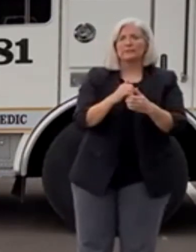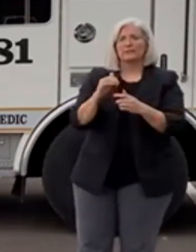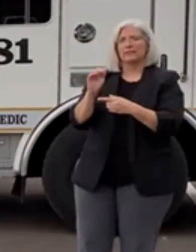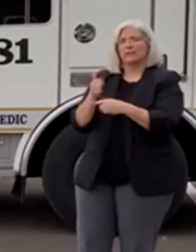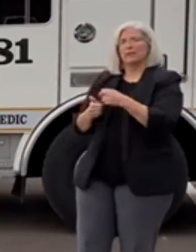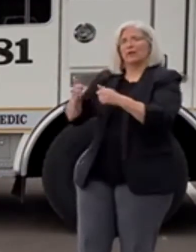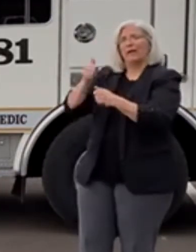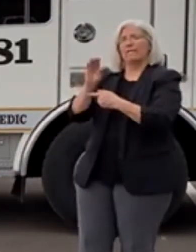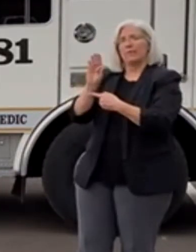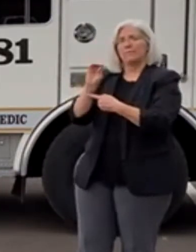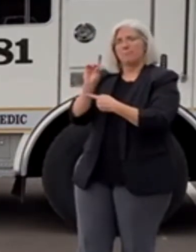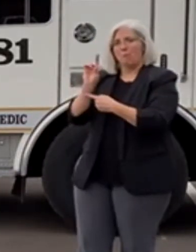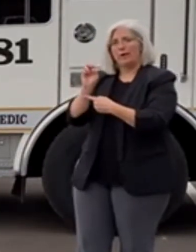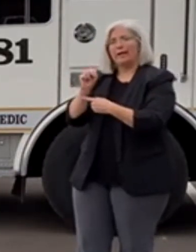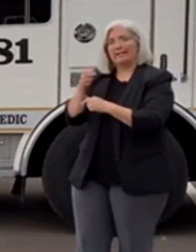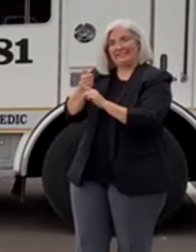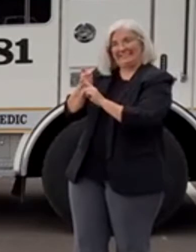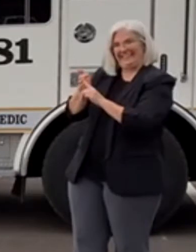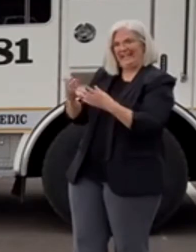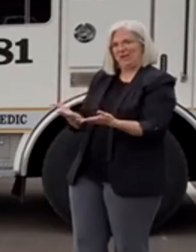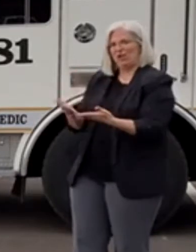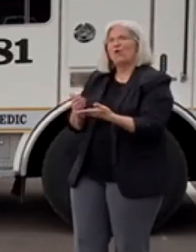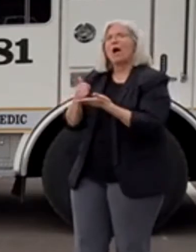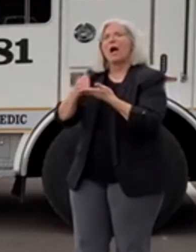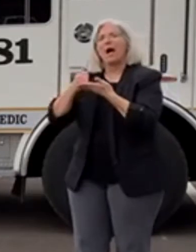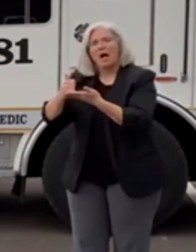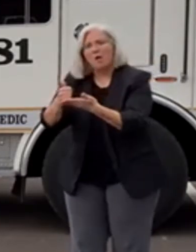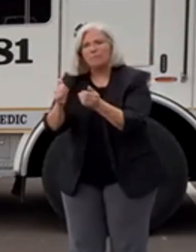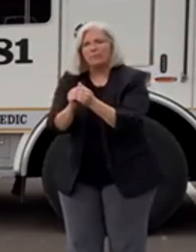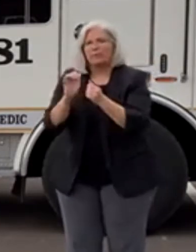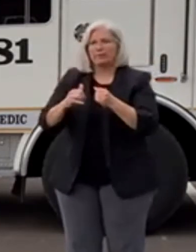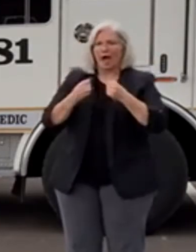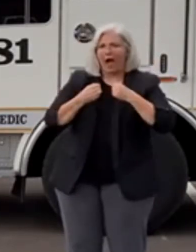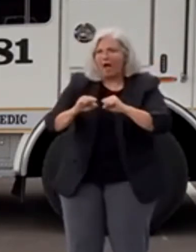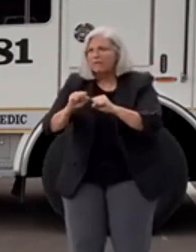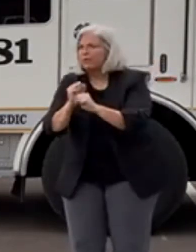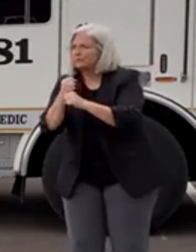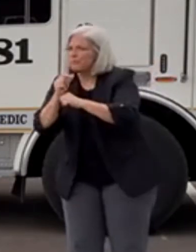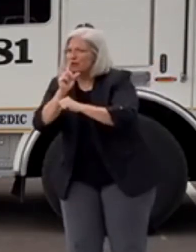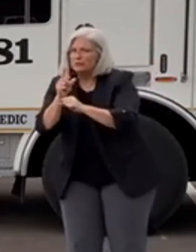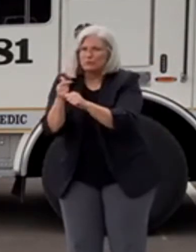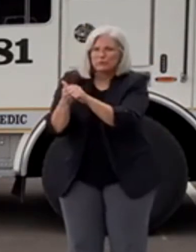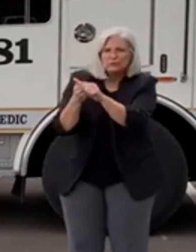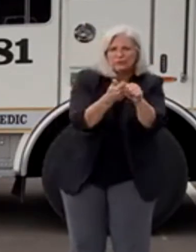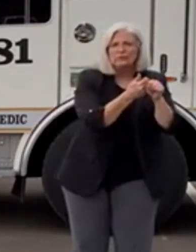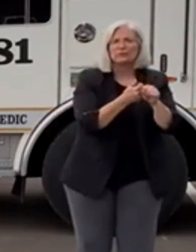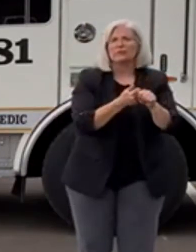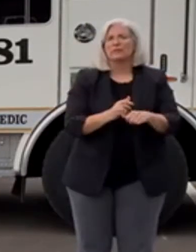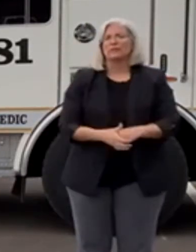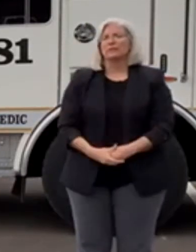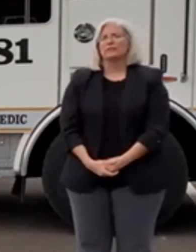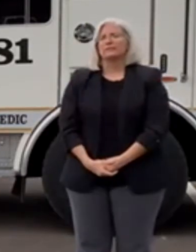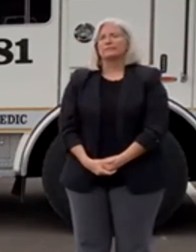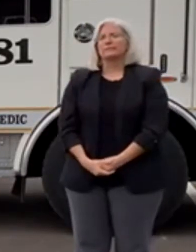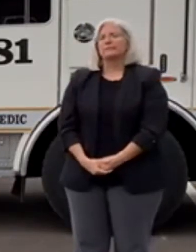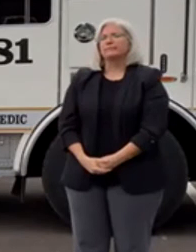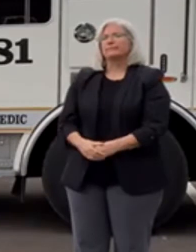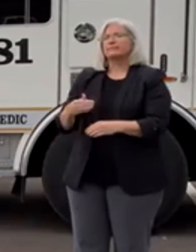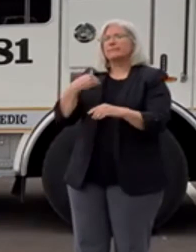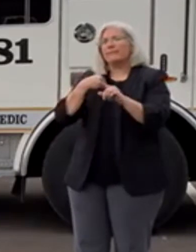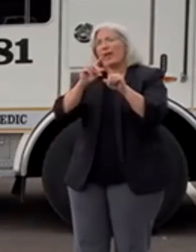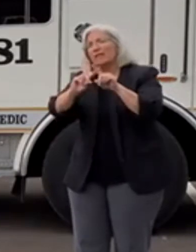to assist us in some of those efforts by being some of our eyes and ears out there, in addition to some of our other partners throughout the county. And